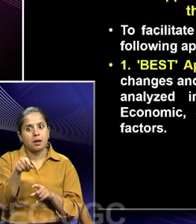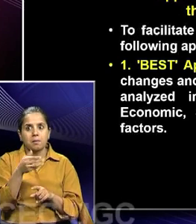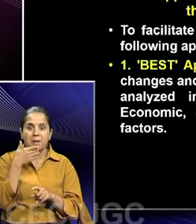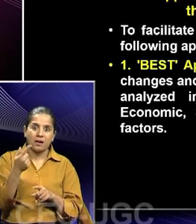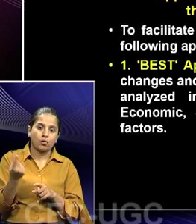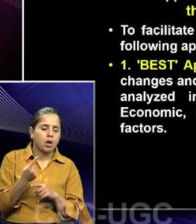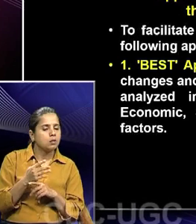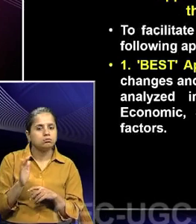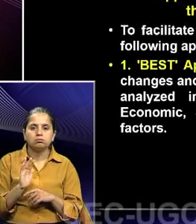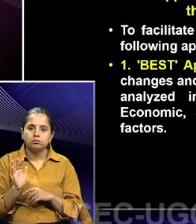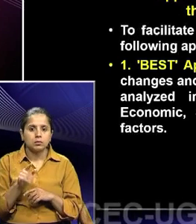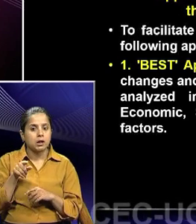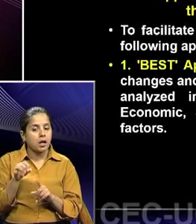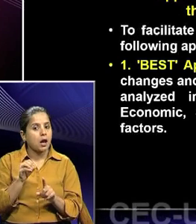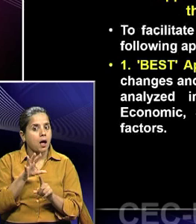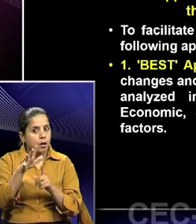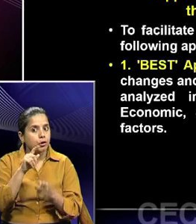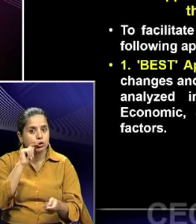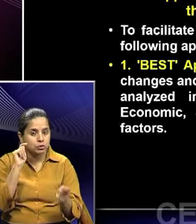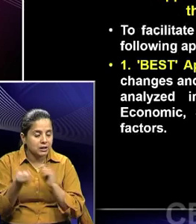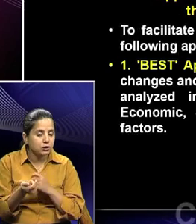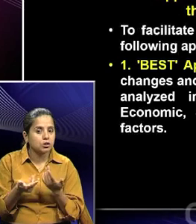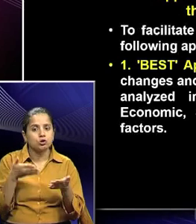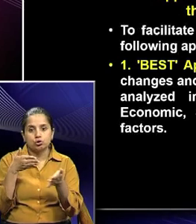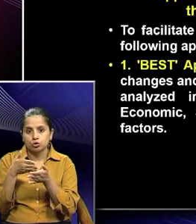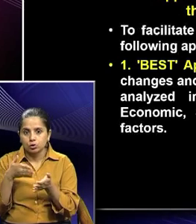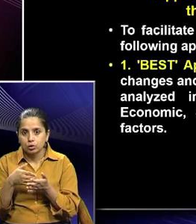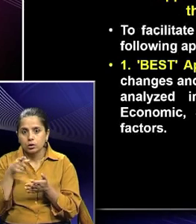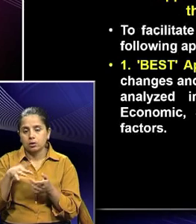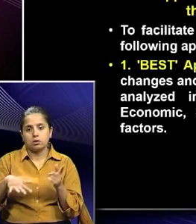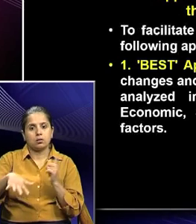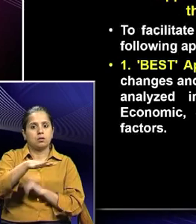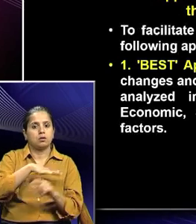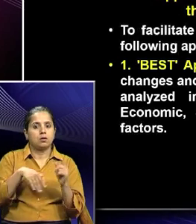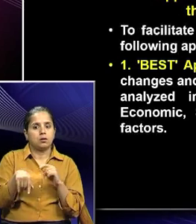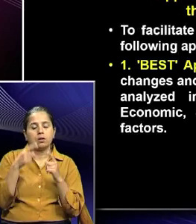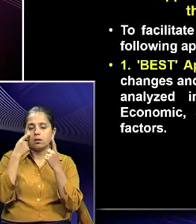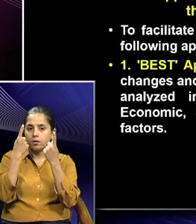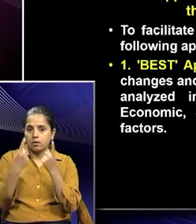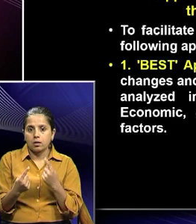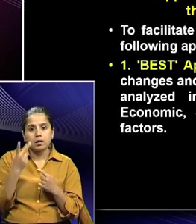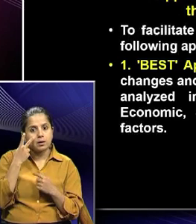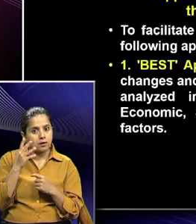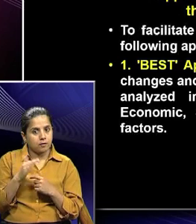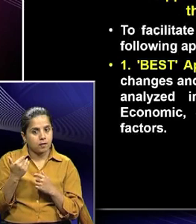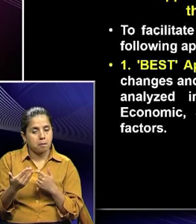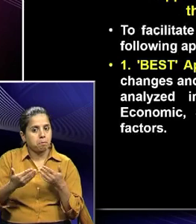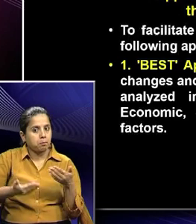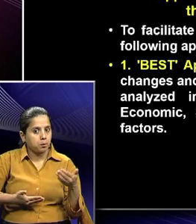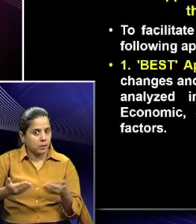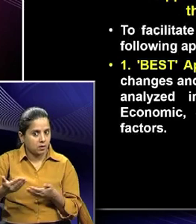no. In this approach, changes and challenges in a given sector are analyzed in terms of